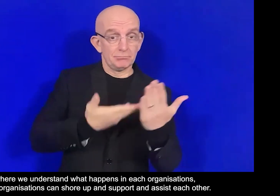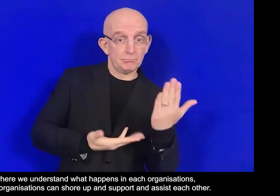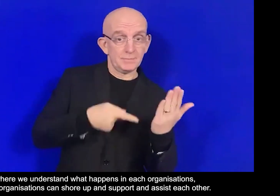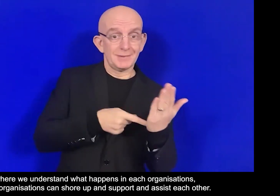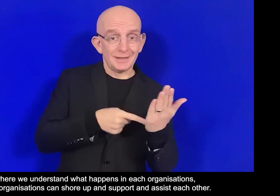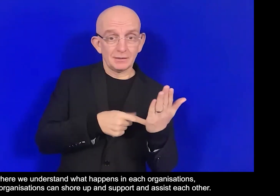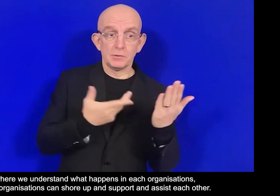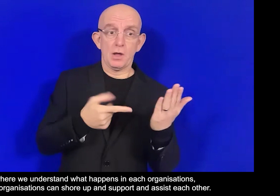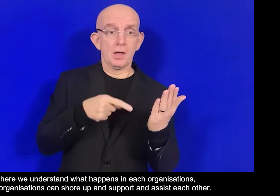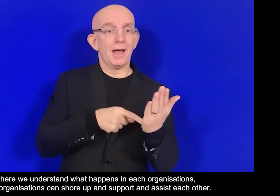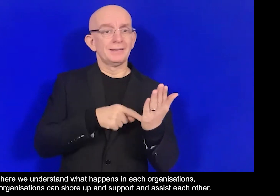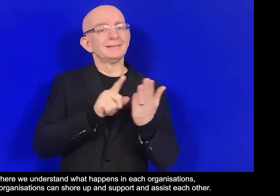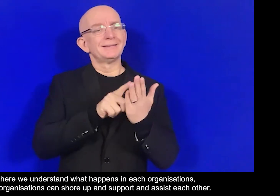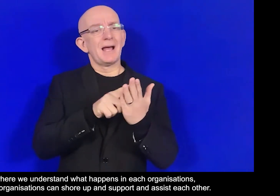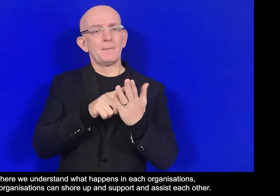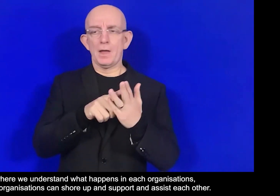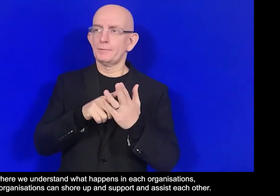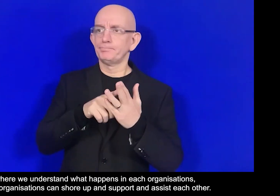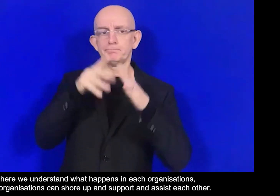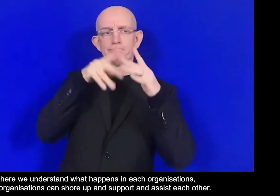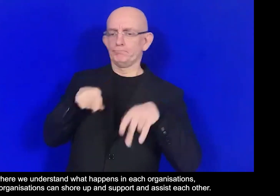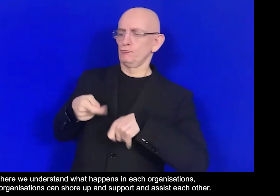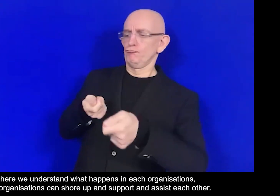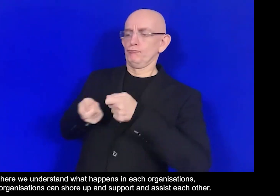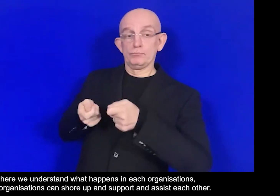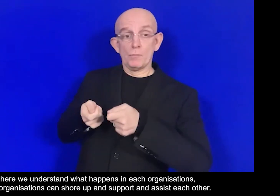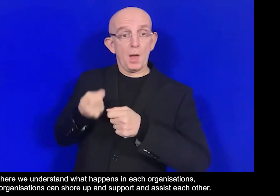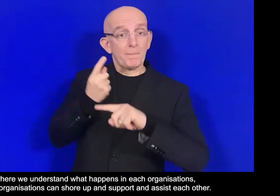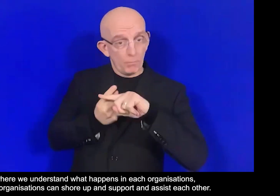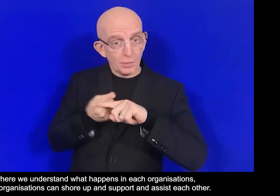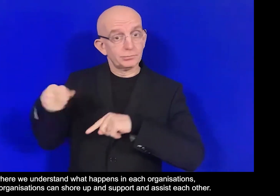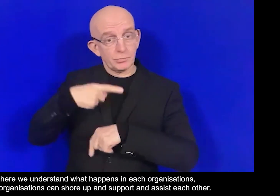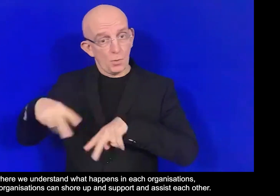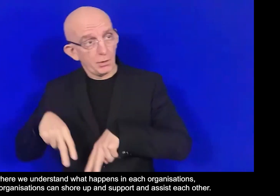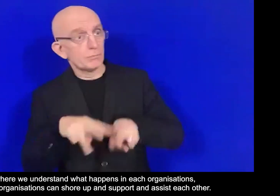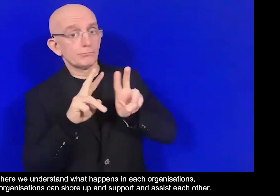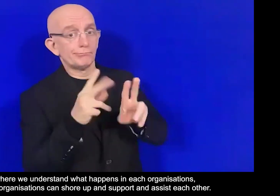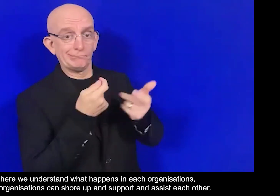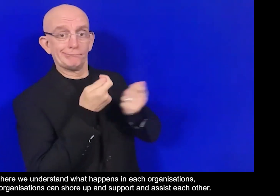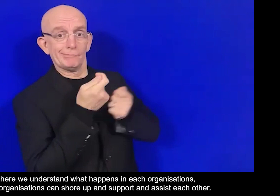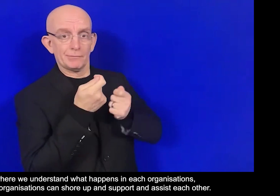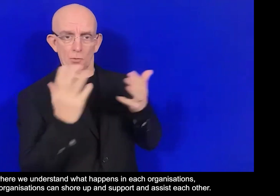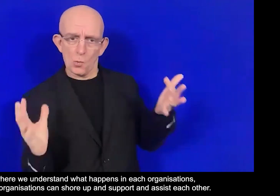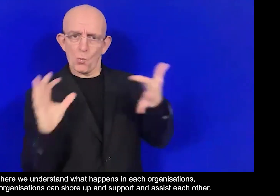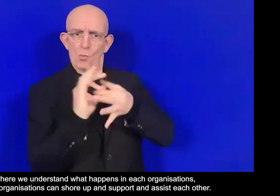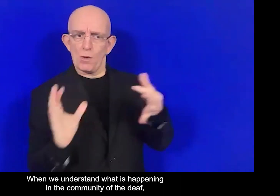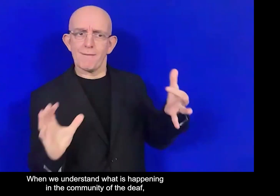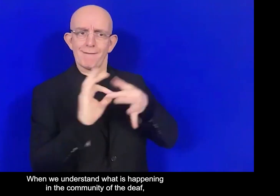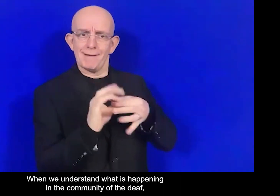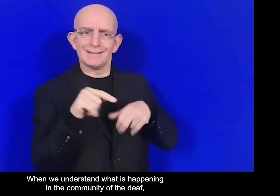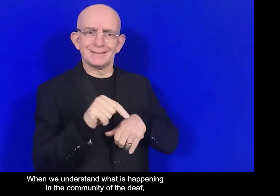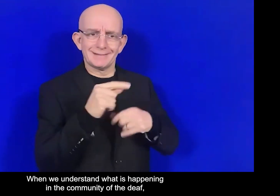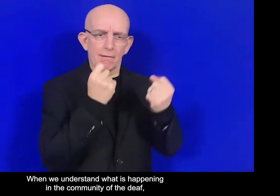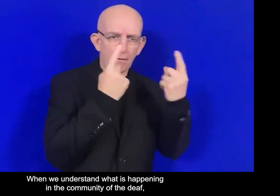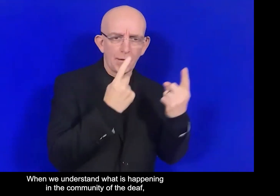each organization, other organizations can shore up and support and assist each other. When